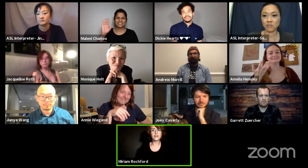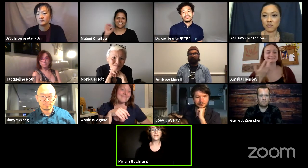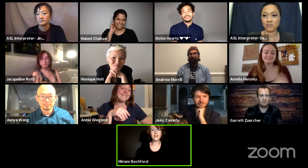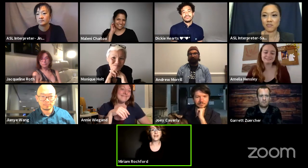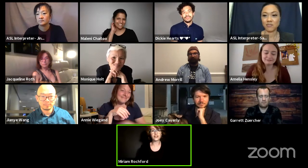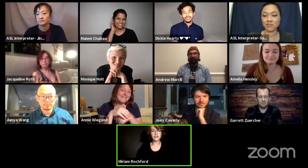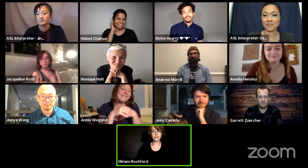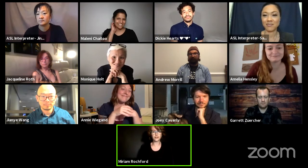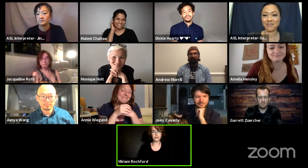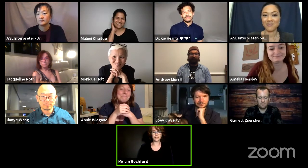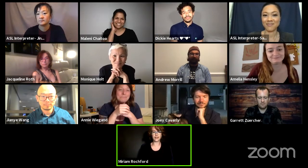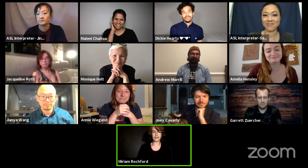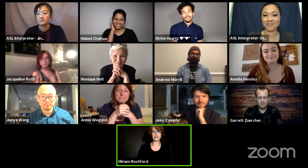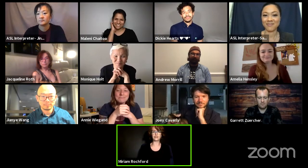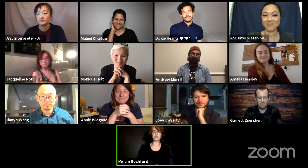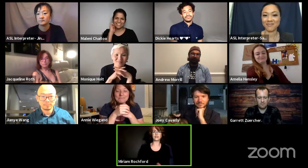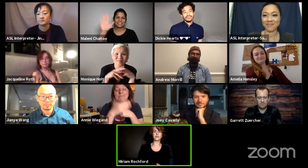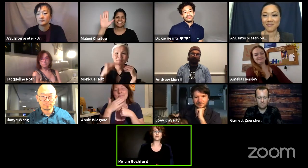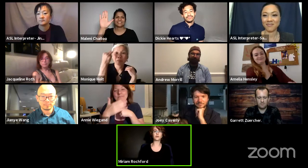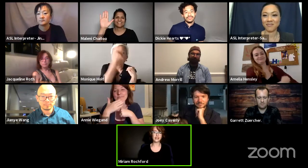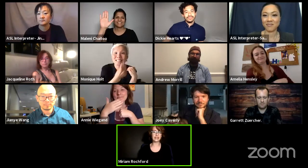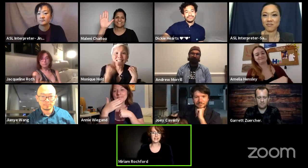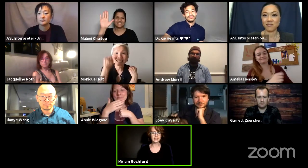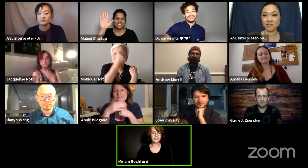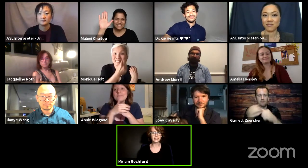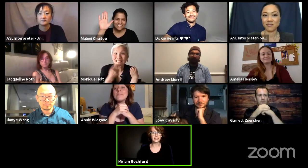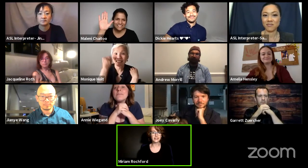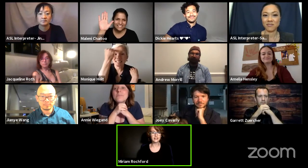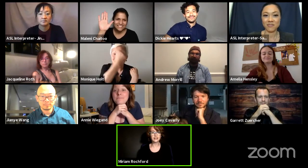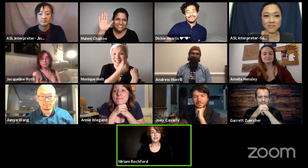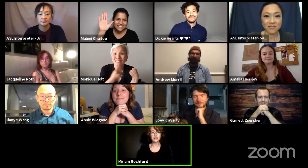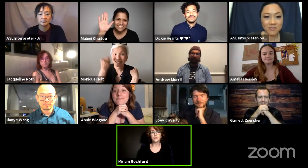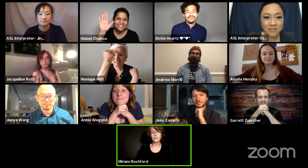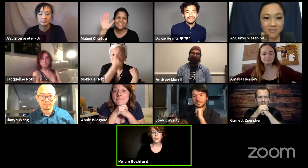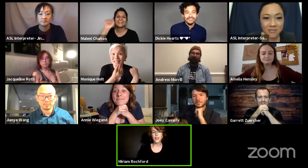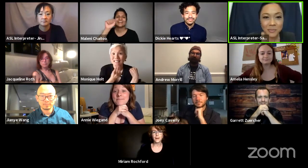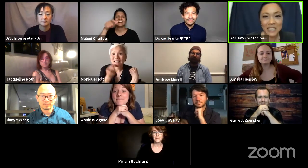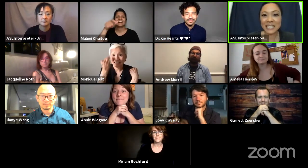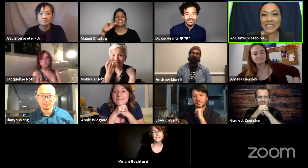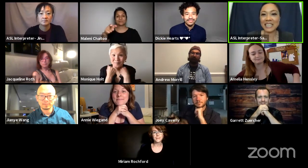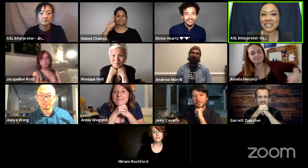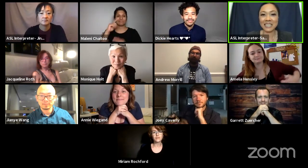to finish the film if we didn't film quickly. Mm-hmm. Maleni?